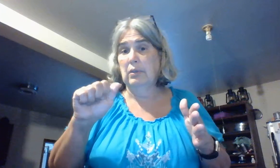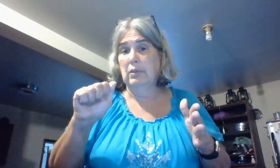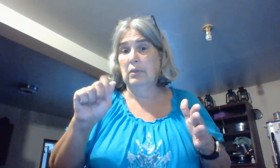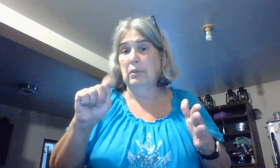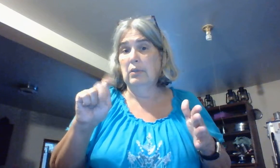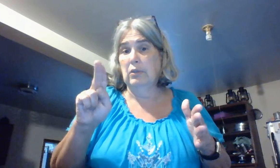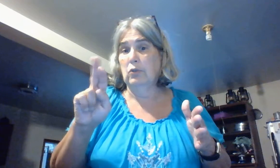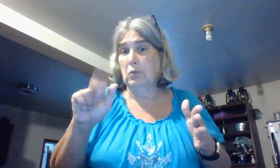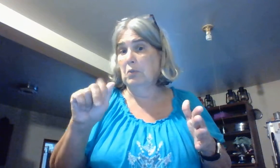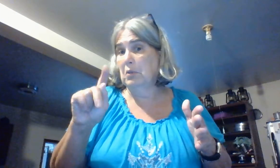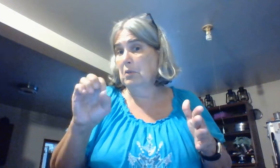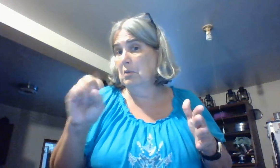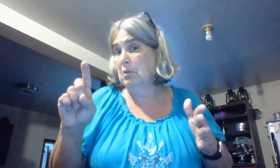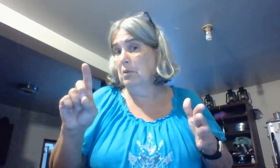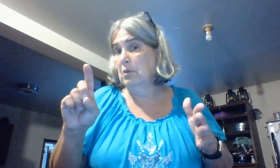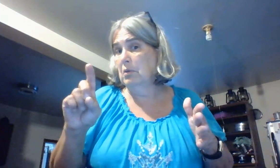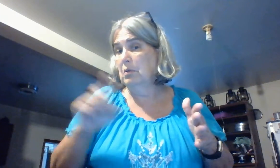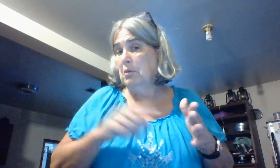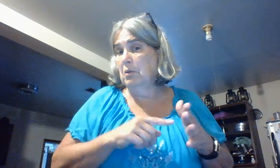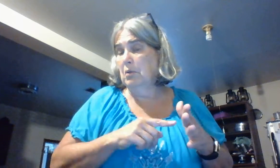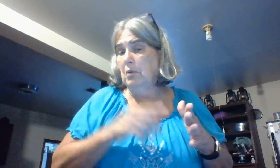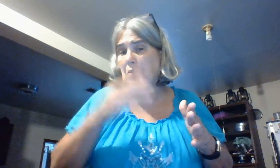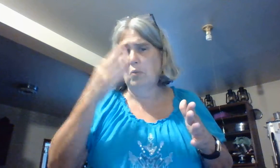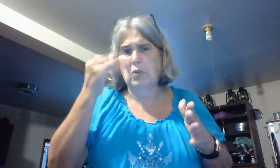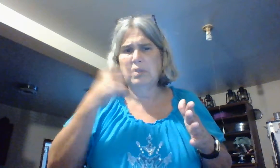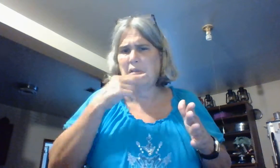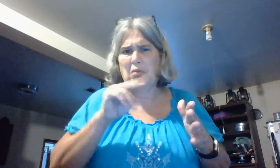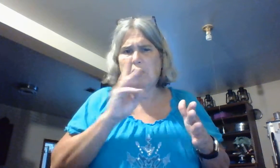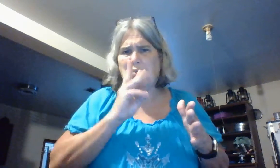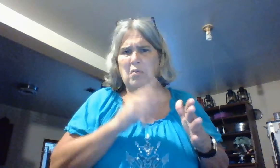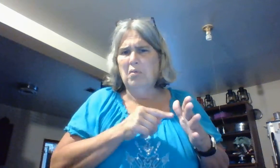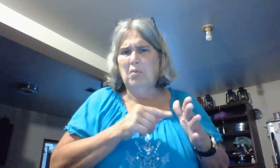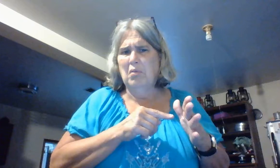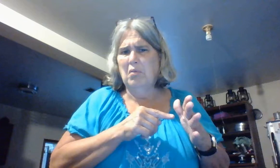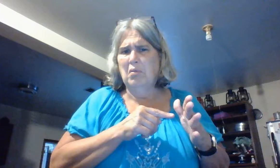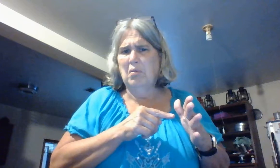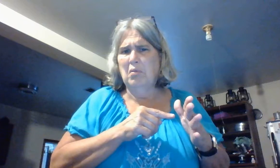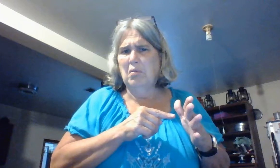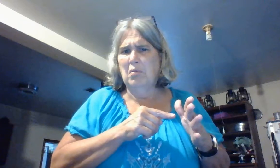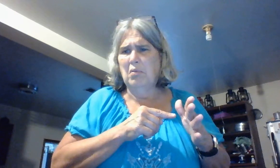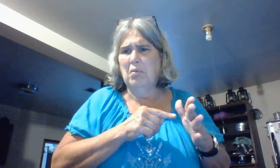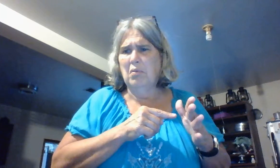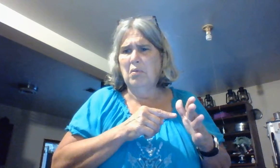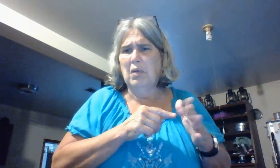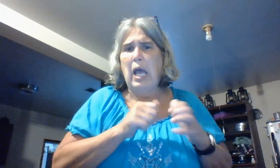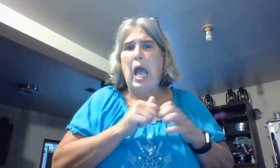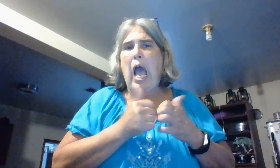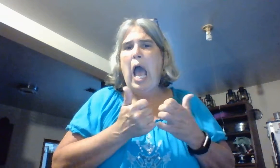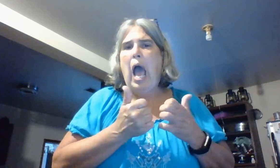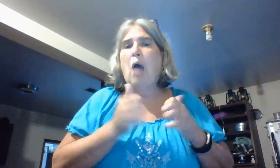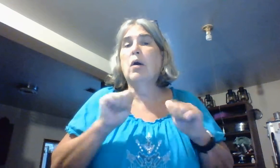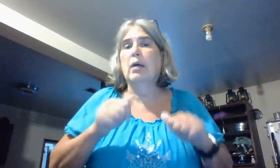Caleb? Why not? Because there's no water in it. Not much water. How could I saturate it?